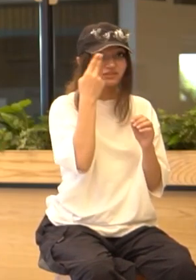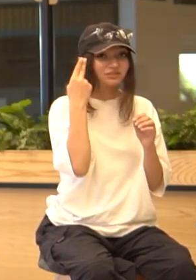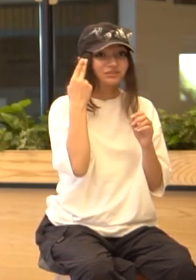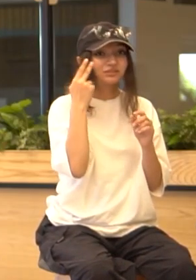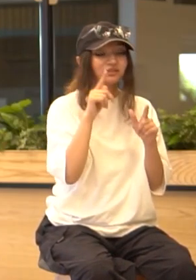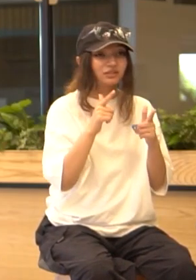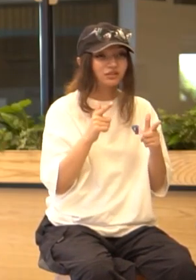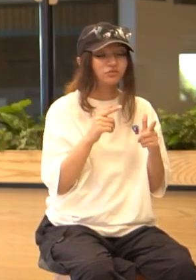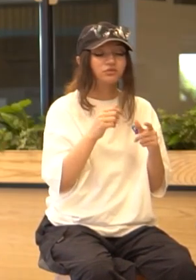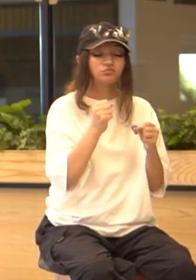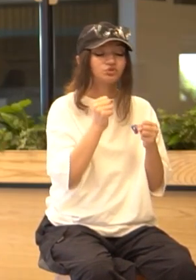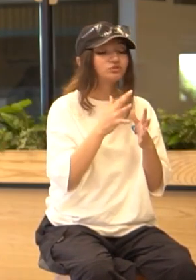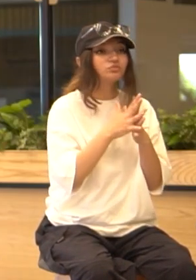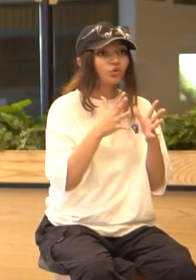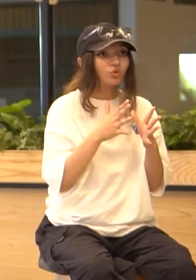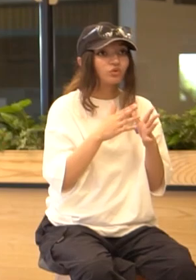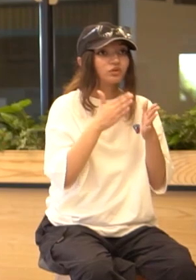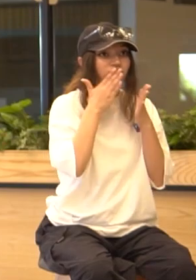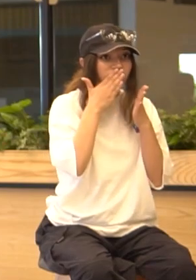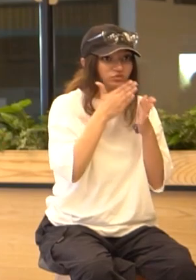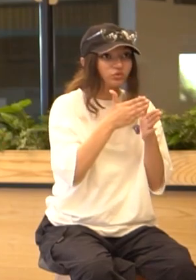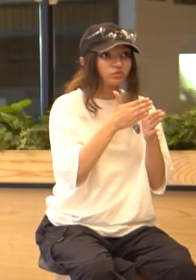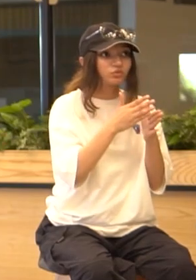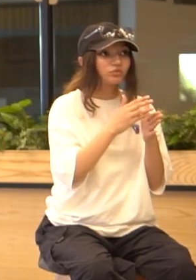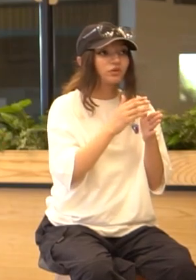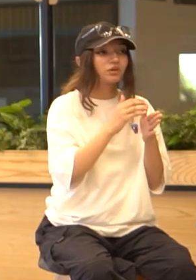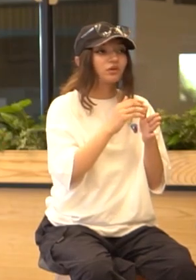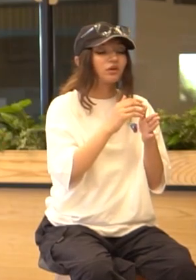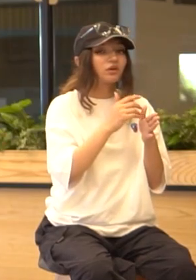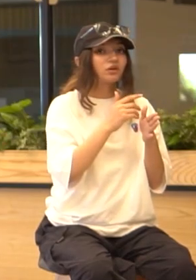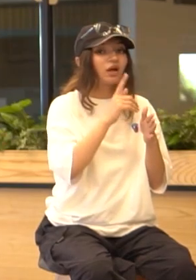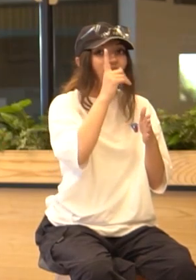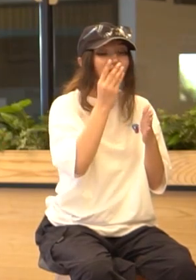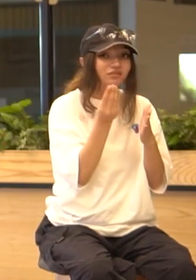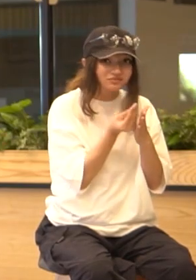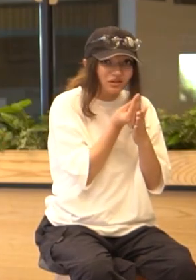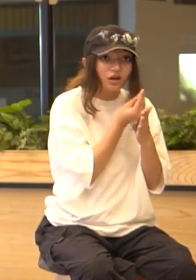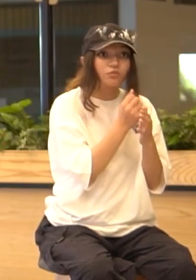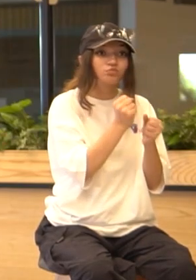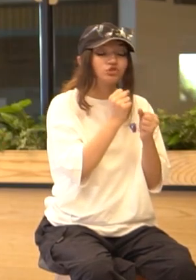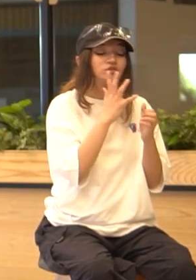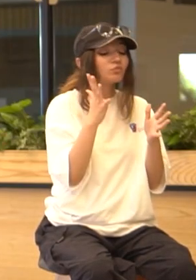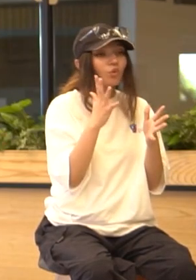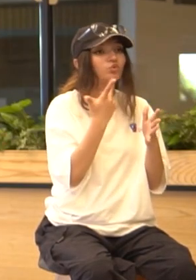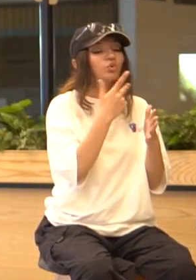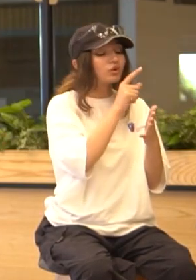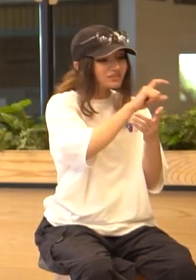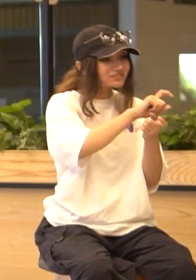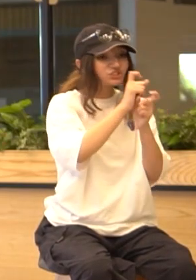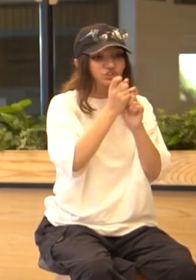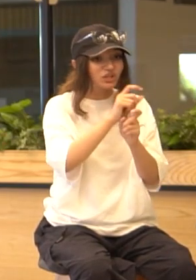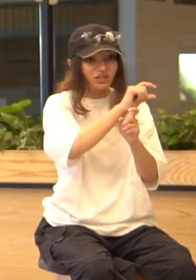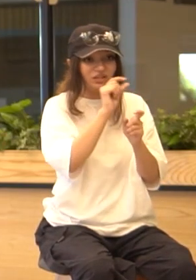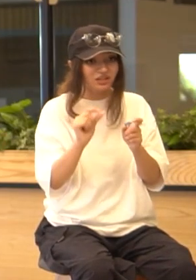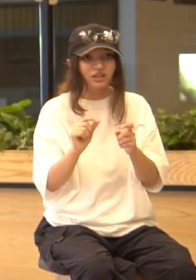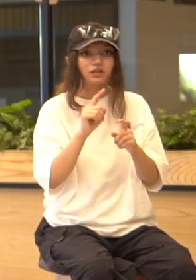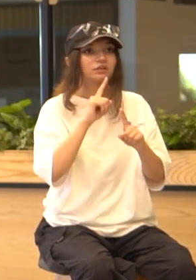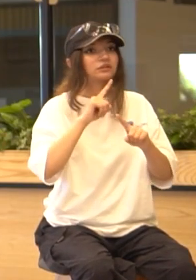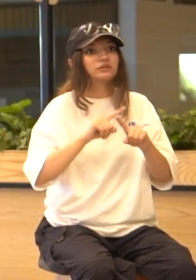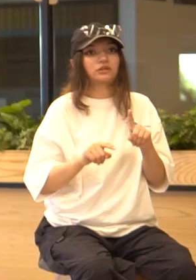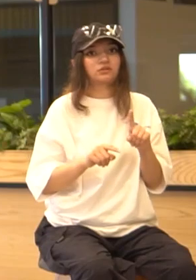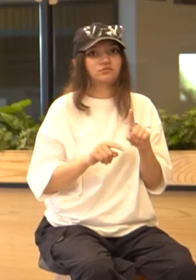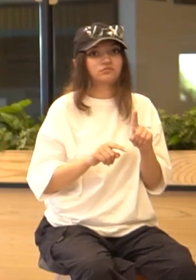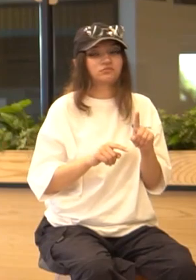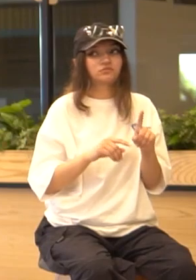mindful about it. There's religious connotations, there's meaning to those verses. So usme jo jis tarah aap design practice kar rahe hote na, jab aap